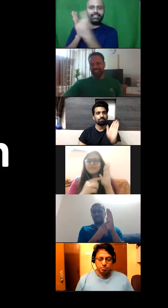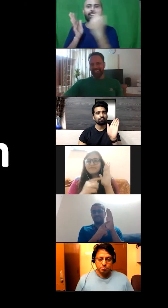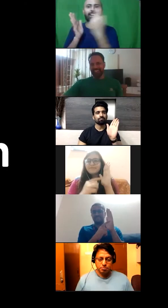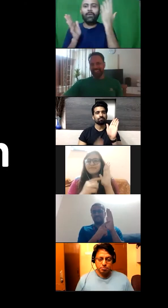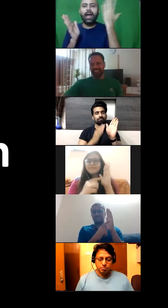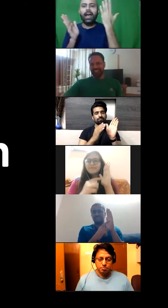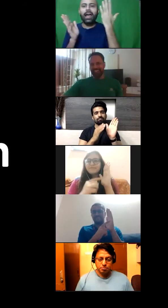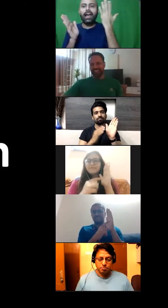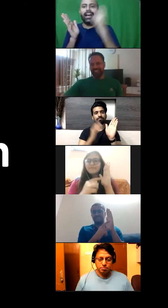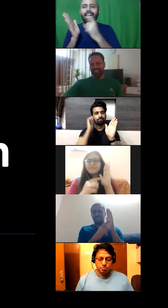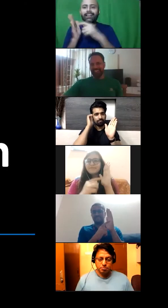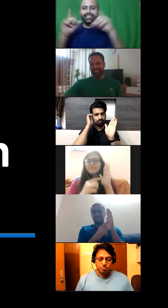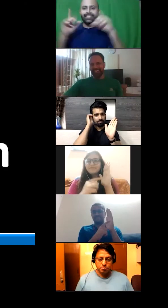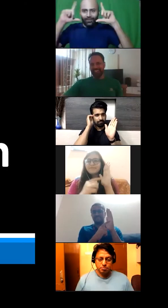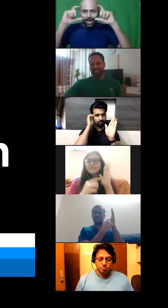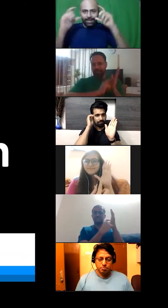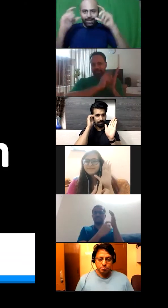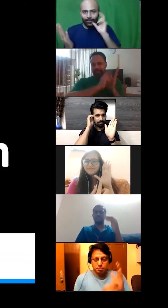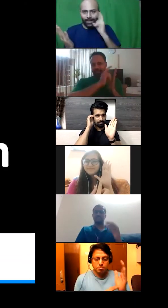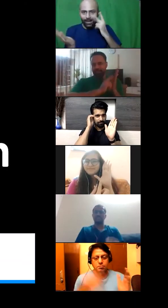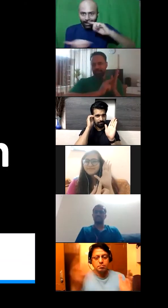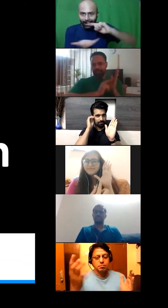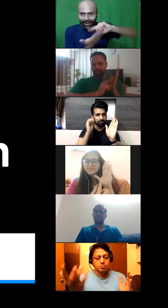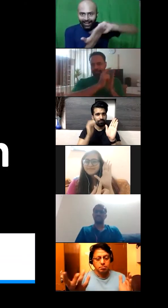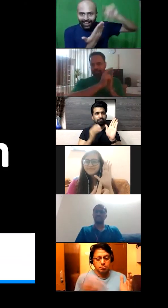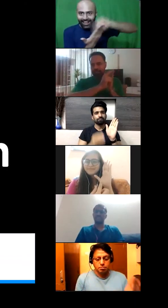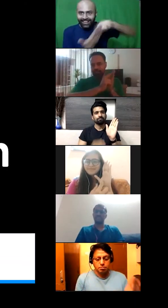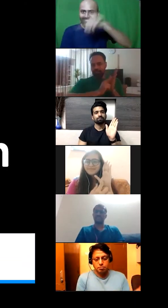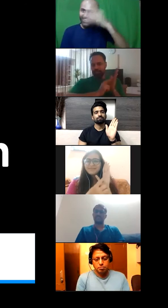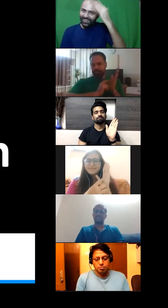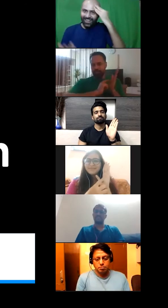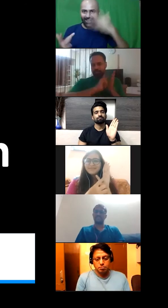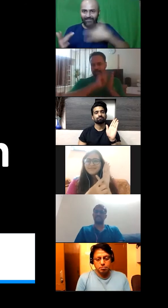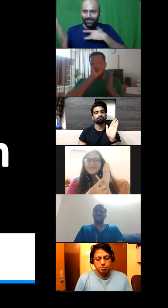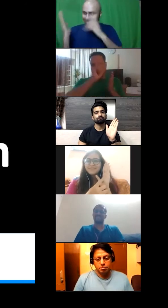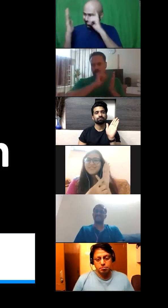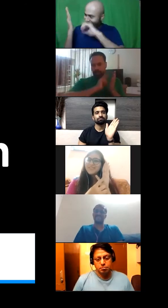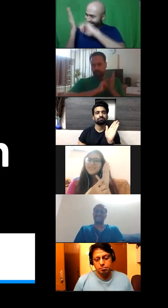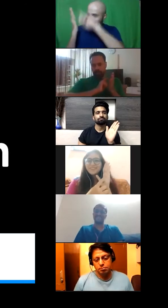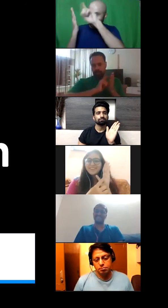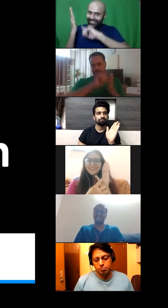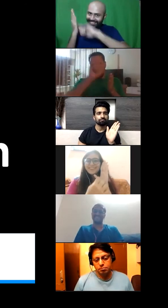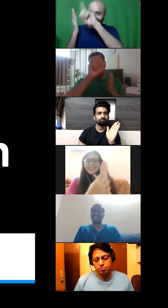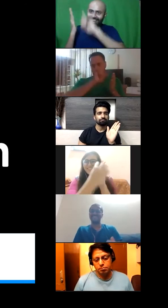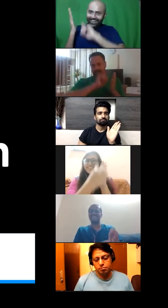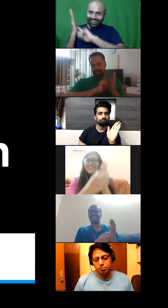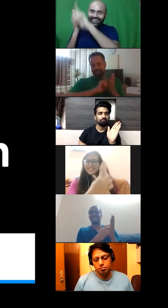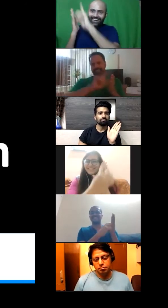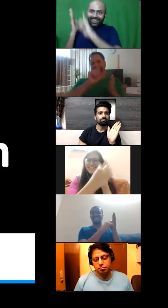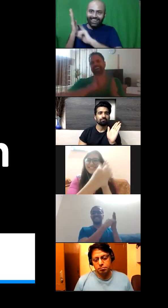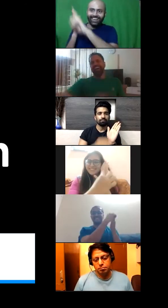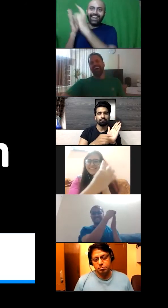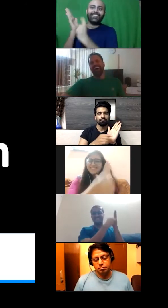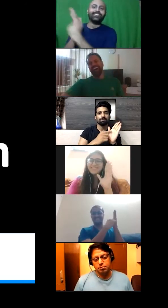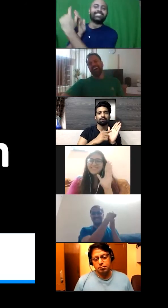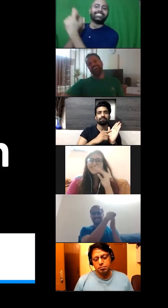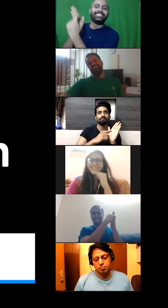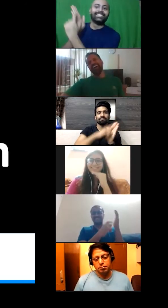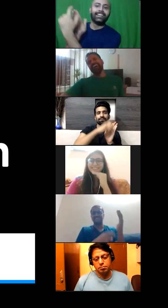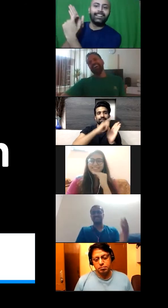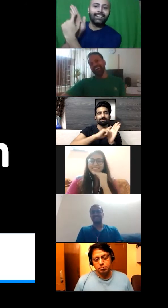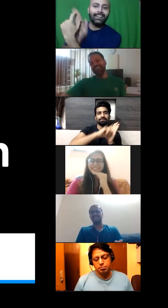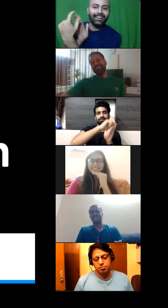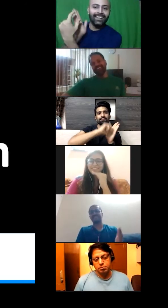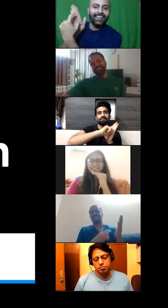So you have to move your hand upward. Why? Because we have a picture and you scroll on your